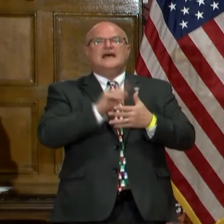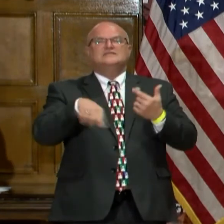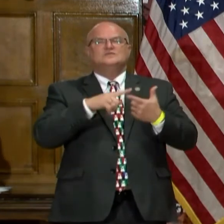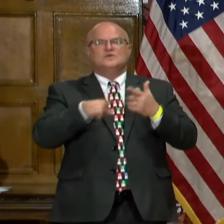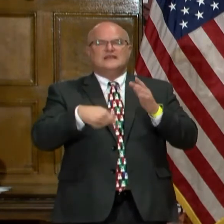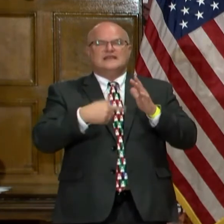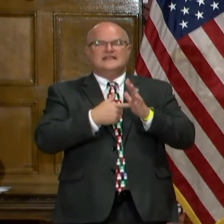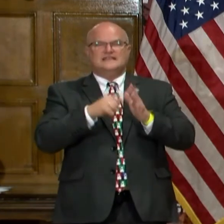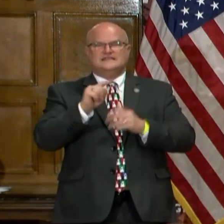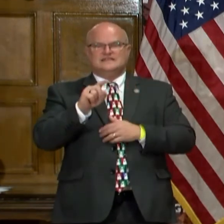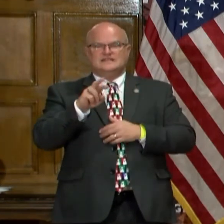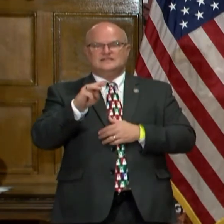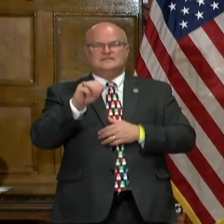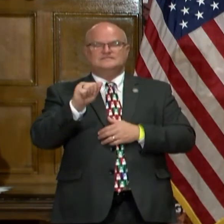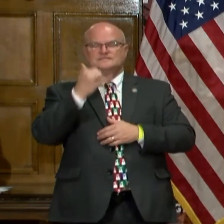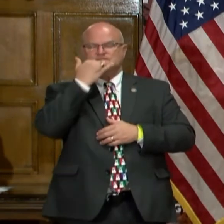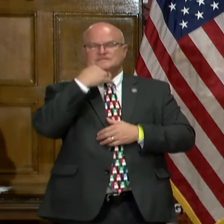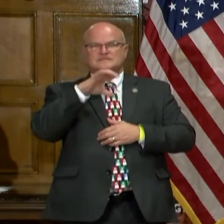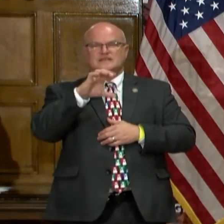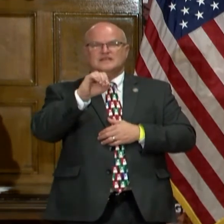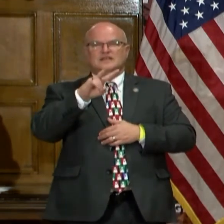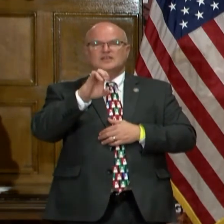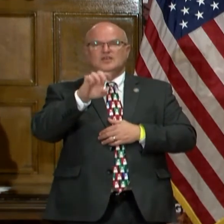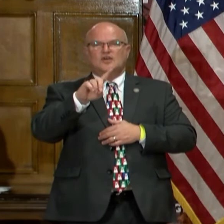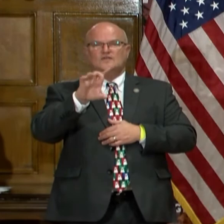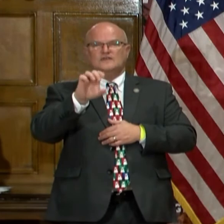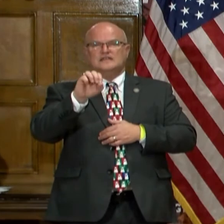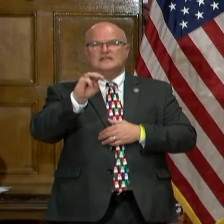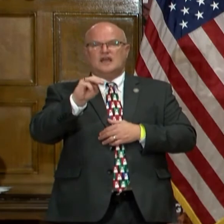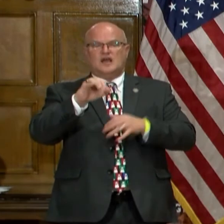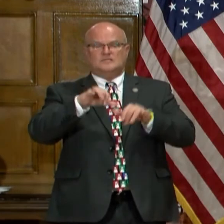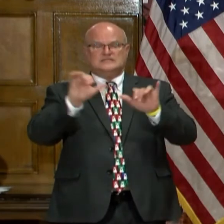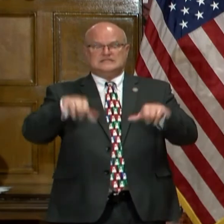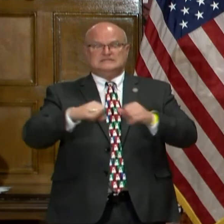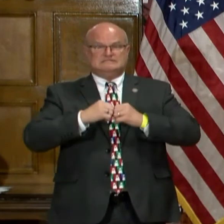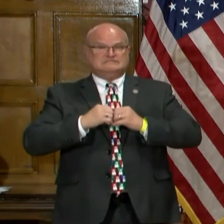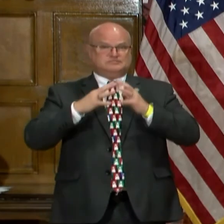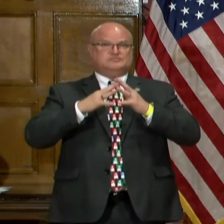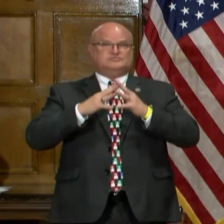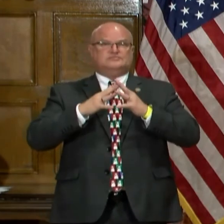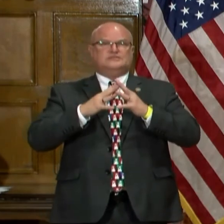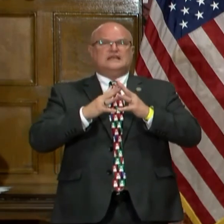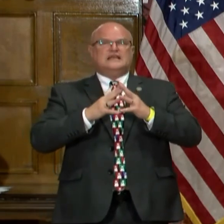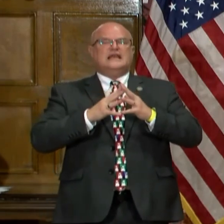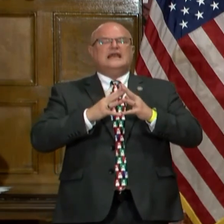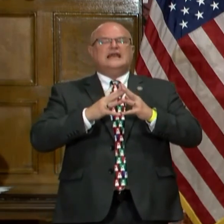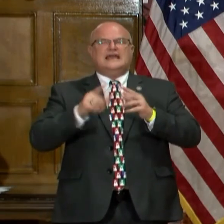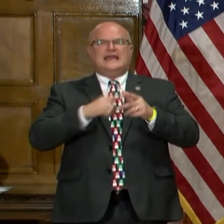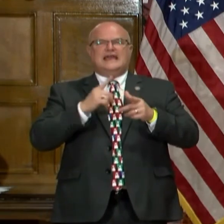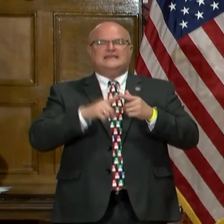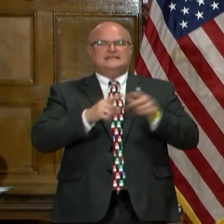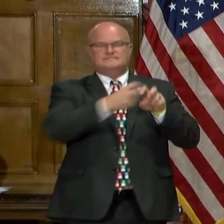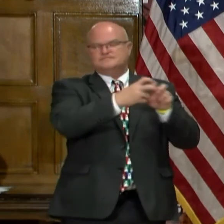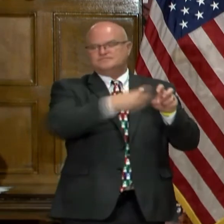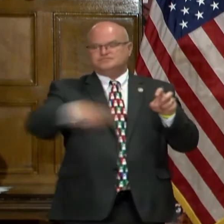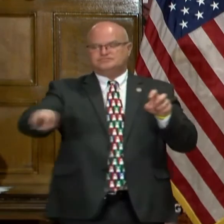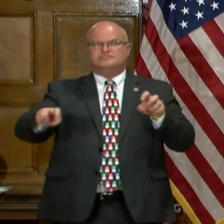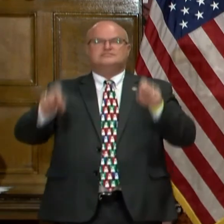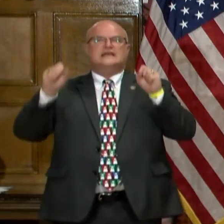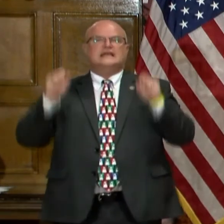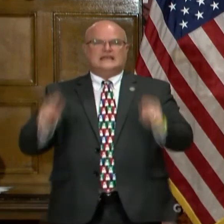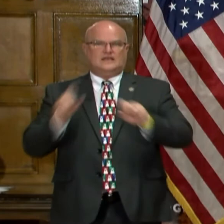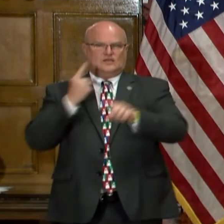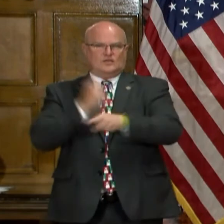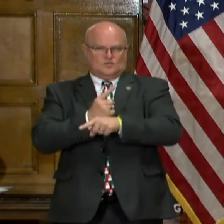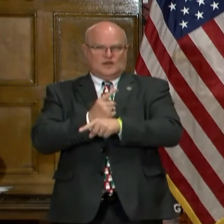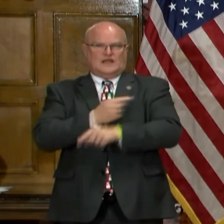this TraumaCom or COVID-COM system will be initiated. And we've worked very, very hard to make sure that patients are directed